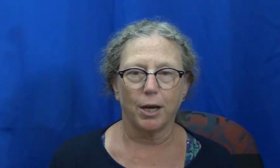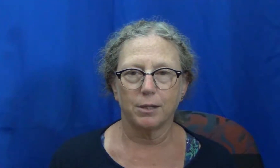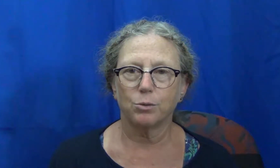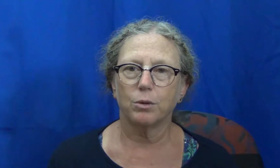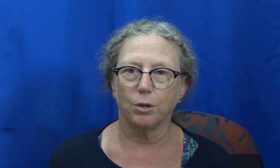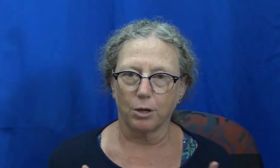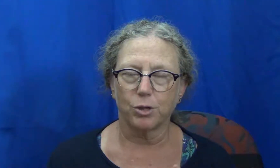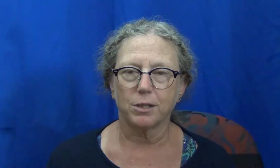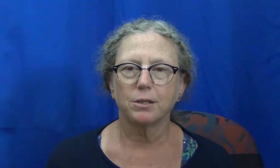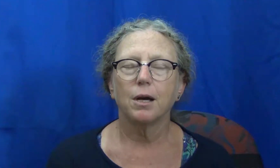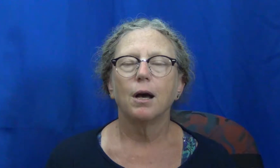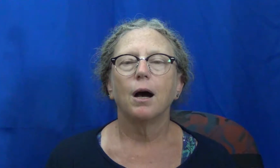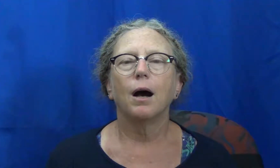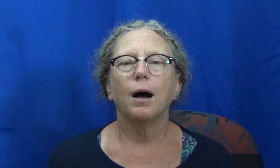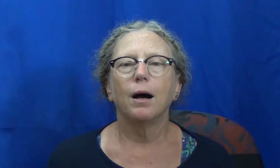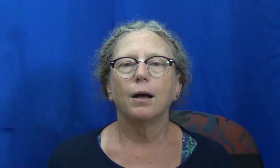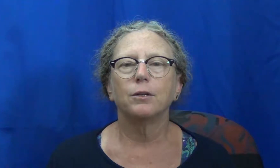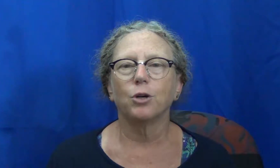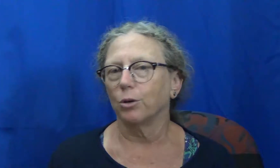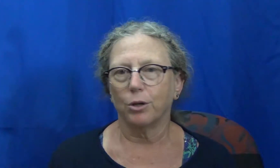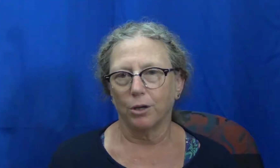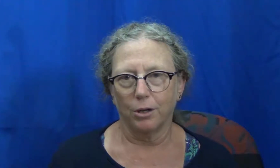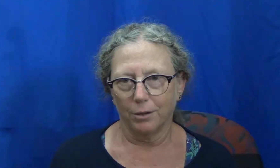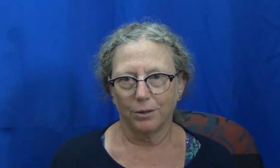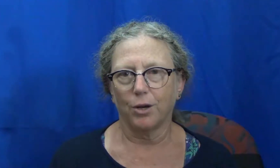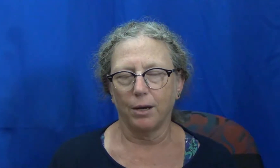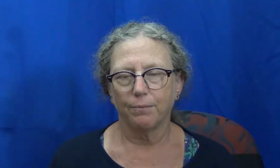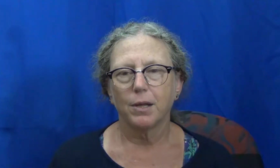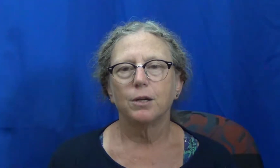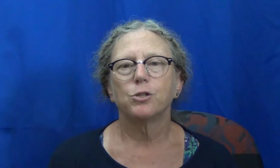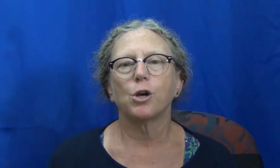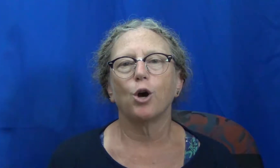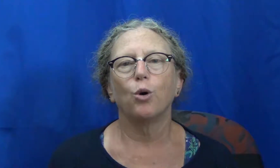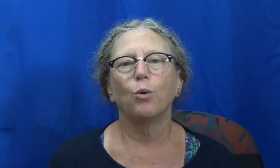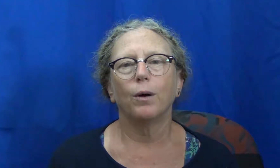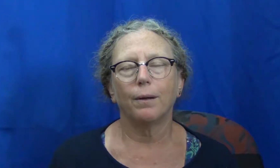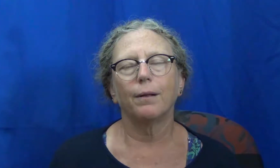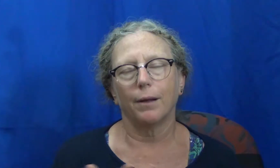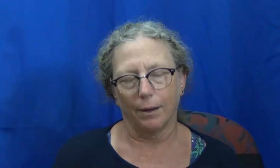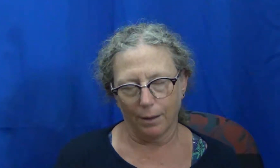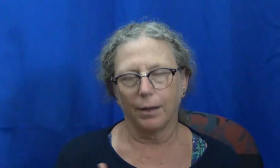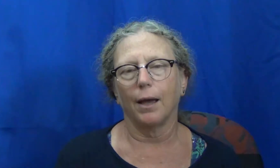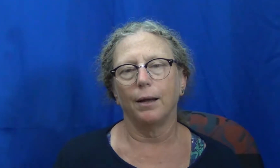has that are not dresses don't look good on her. Okay? So again,